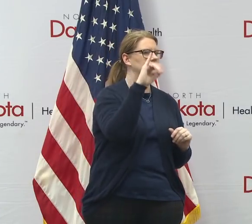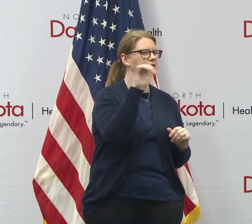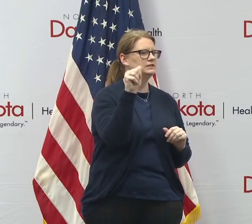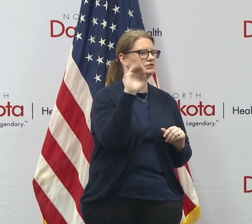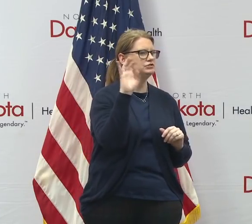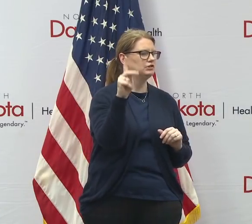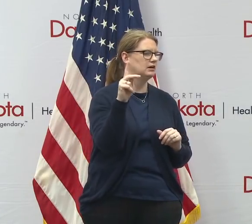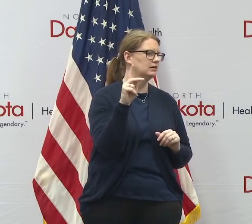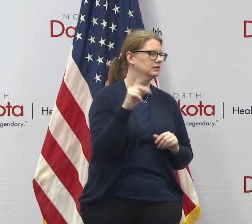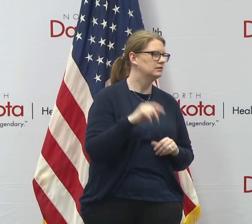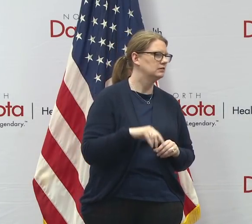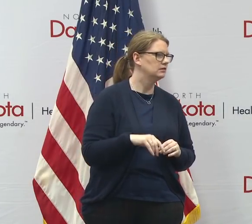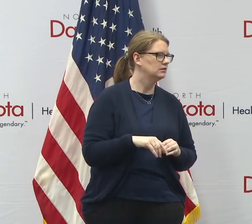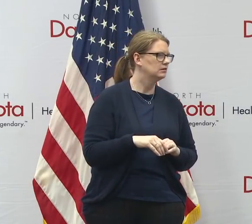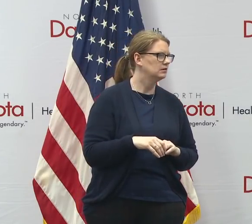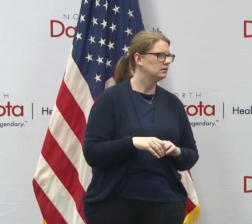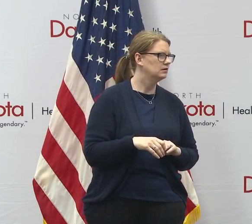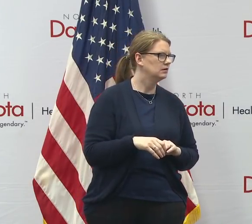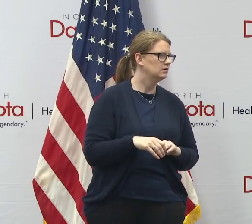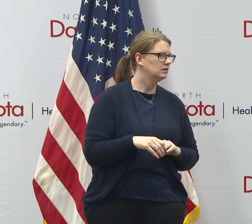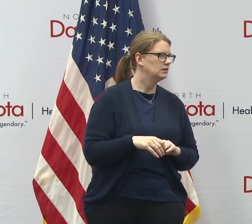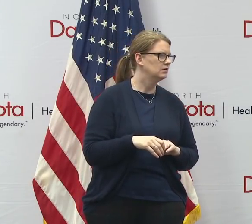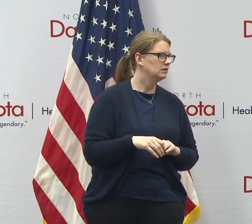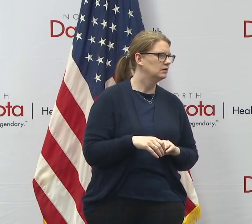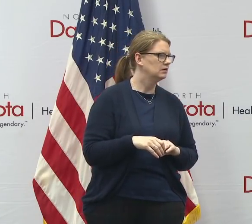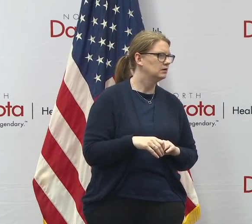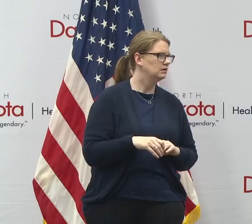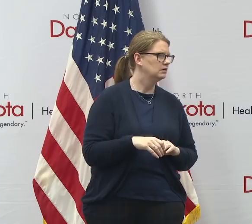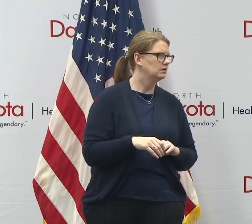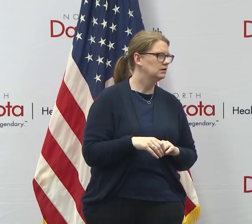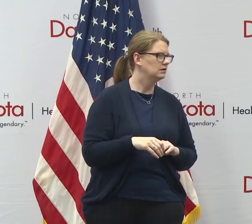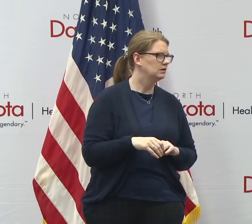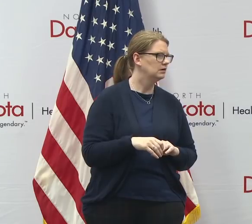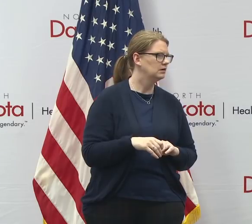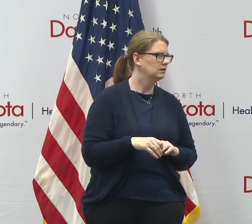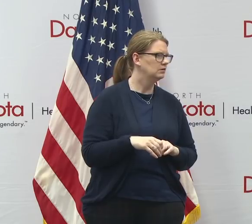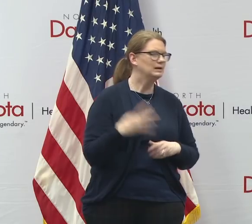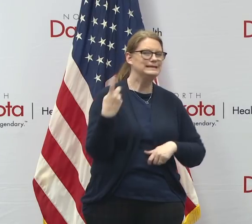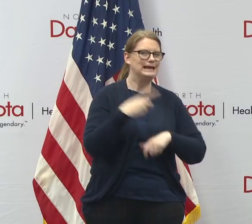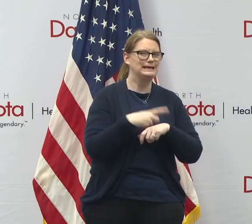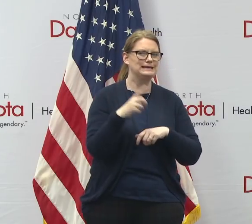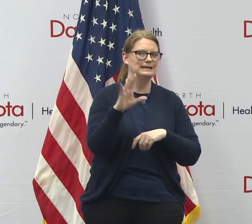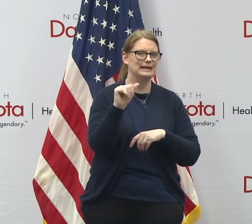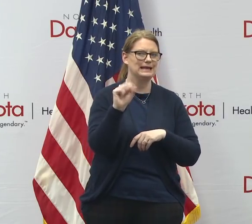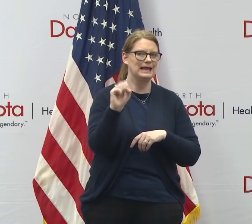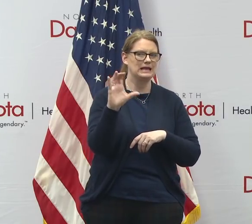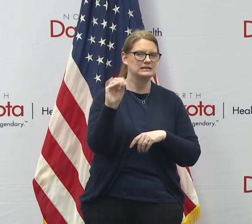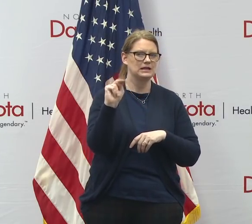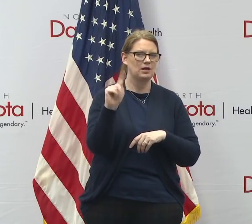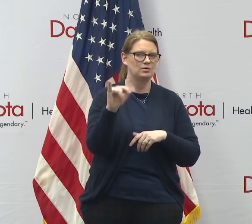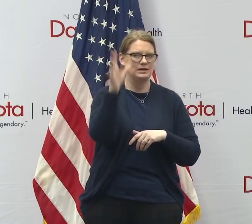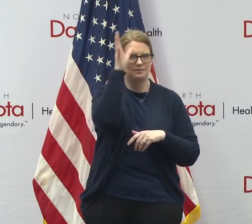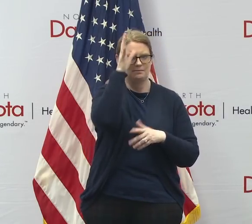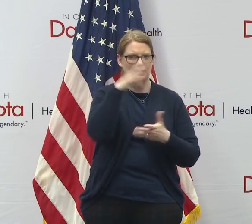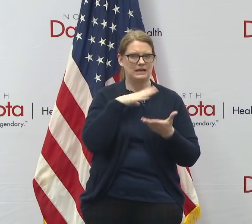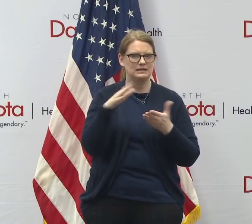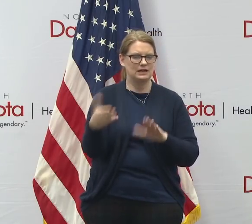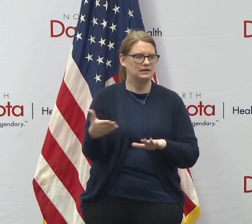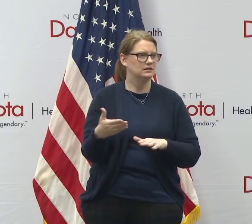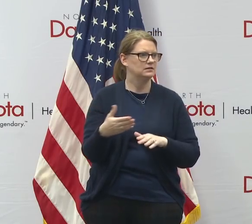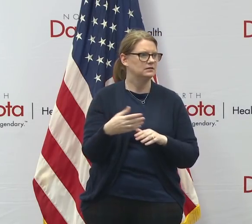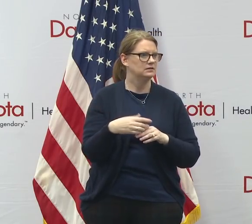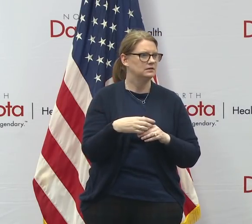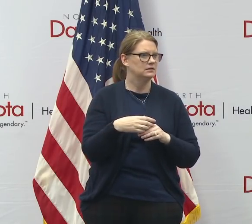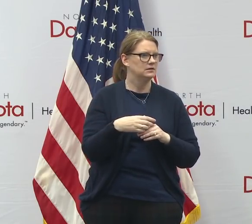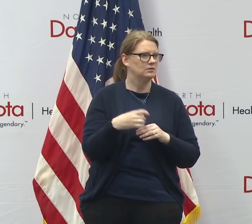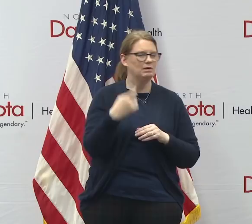Tribune. What date did the Cass County man in his 90s die? What day? We were informed of it